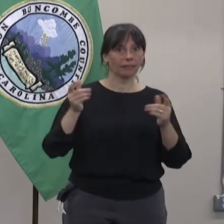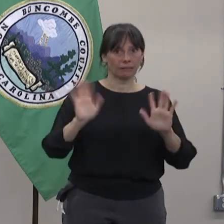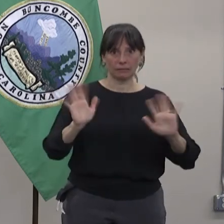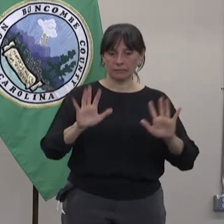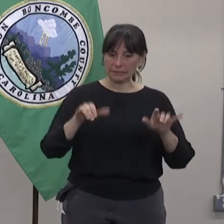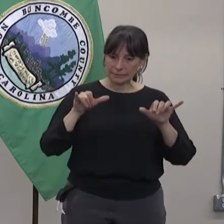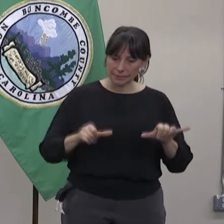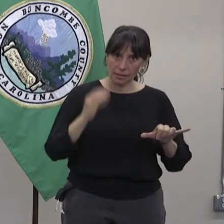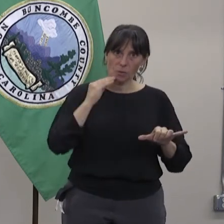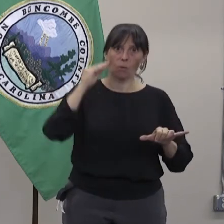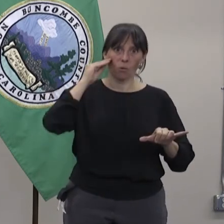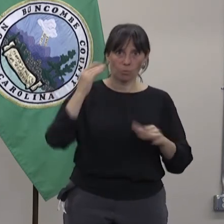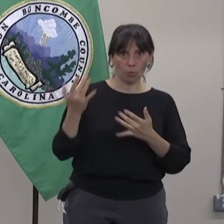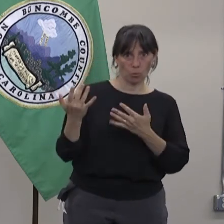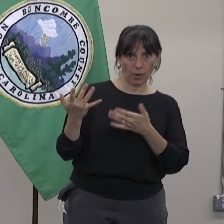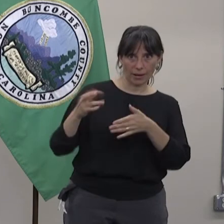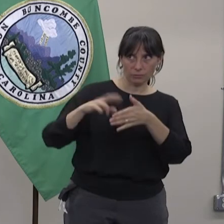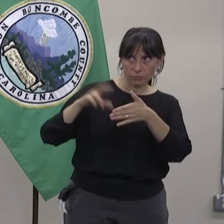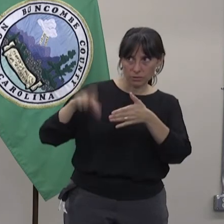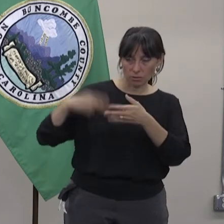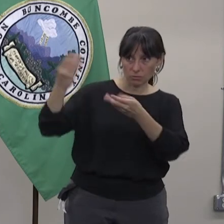next steps.